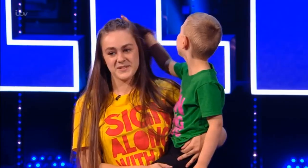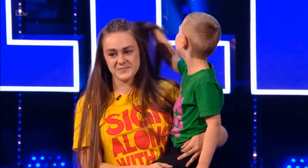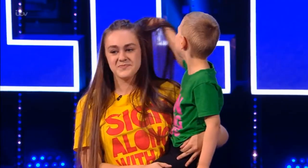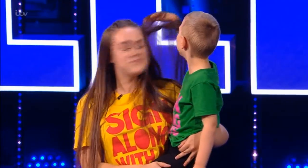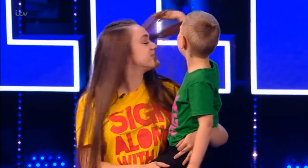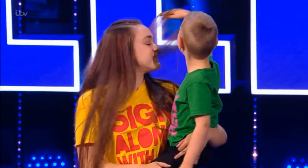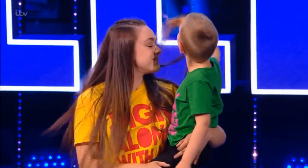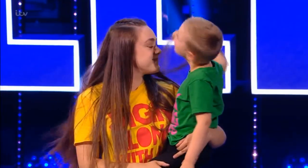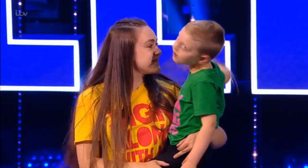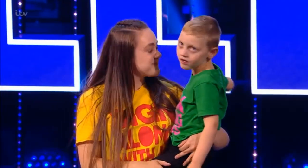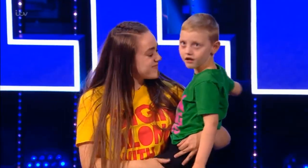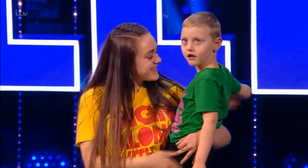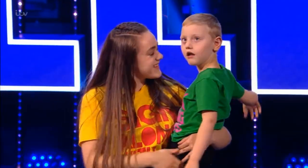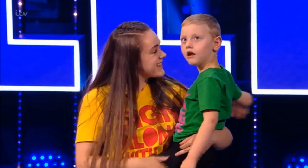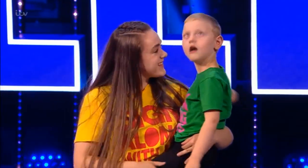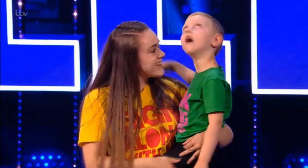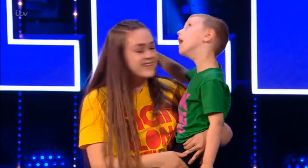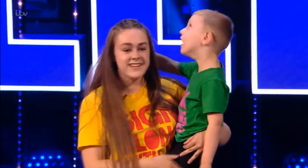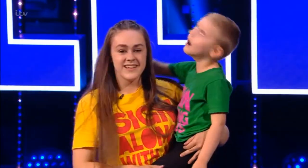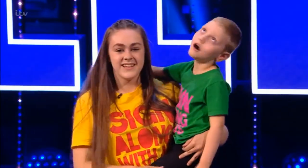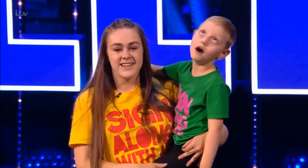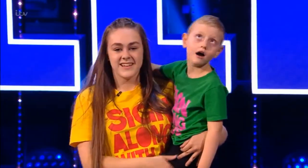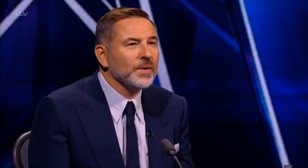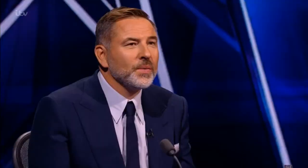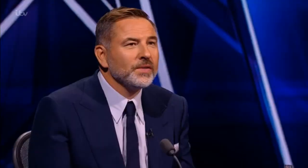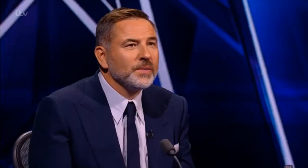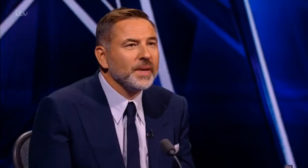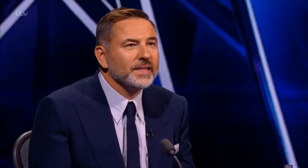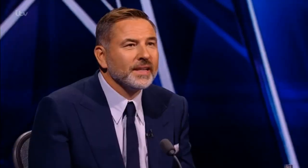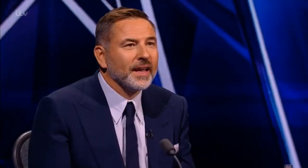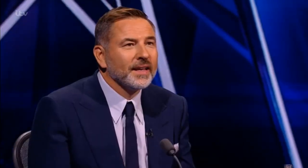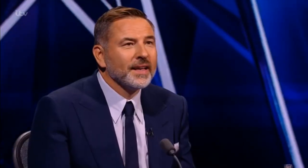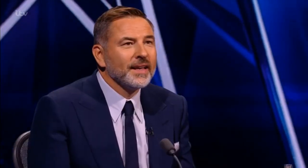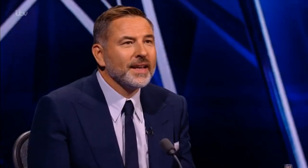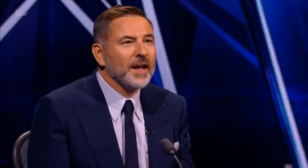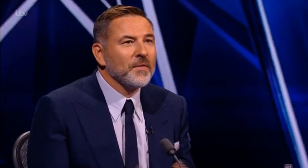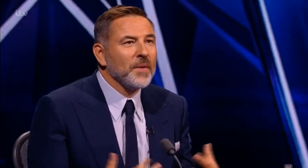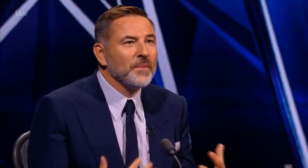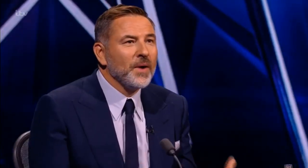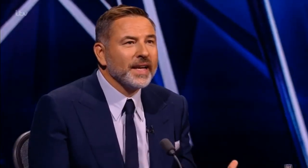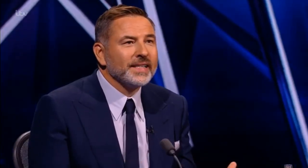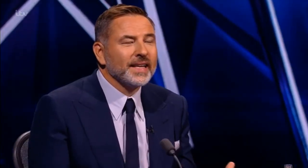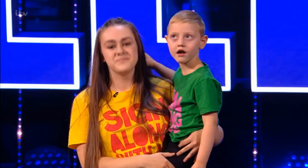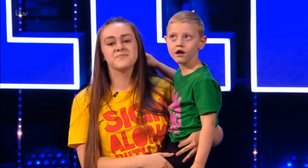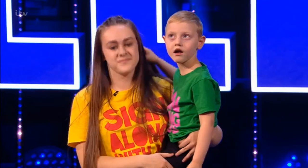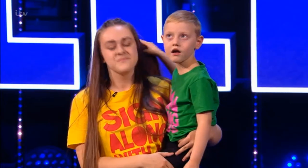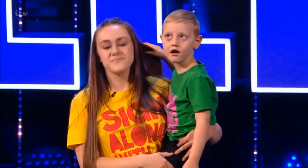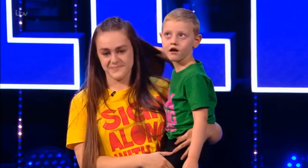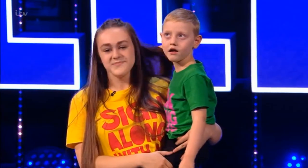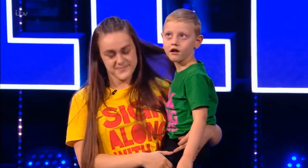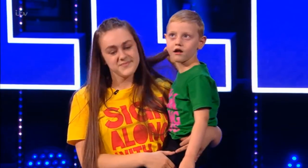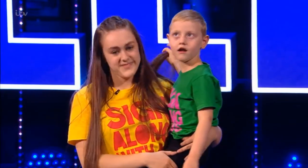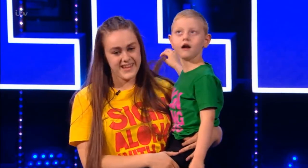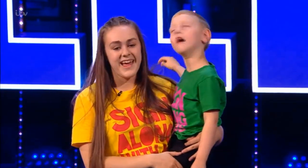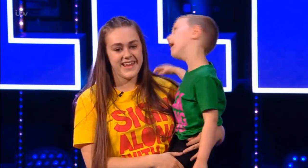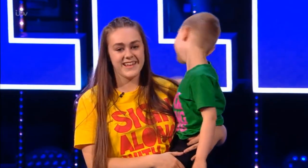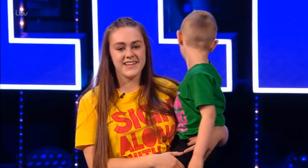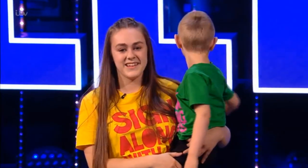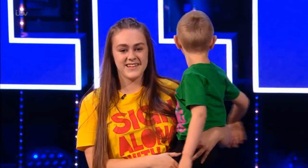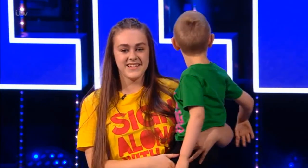well. And, yeah, this is how you want the world to be, isn't it? Yeah, everyone definitely. Working together, helping each other, and it's a beautiful thing